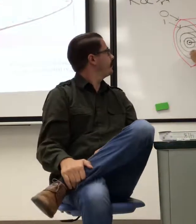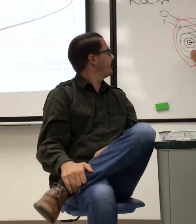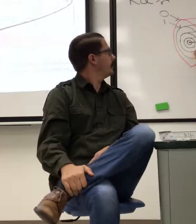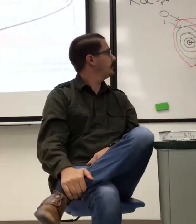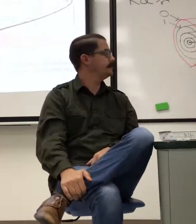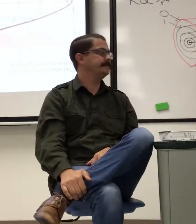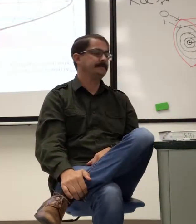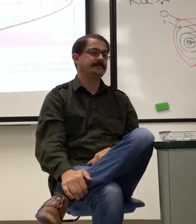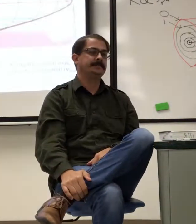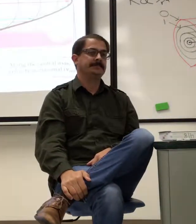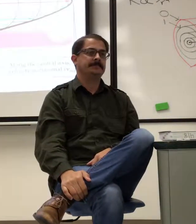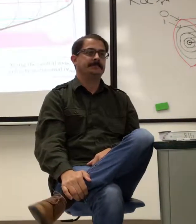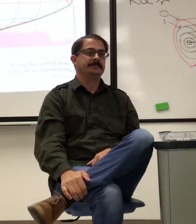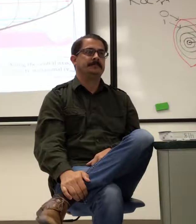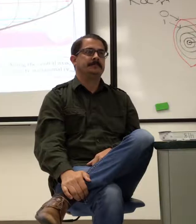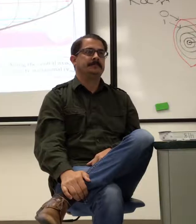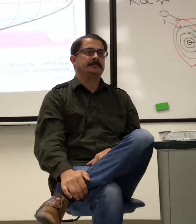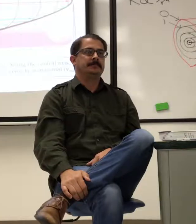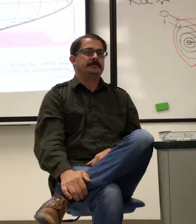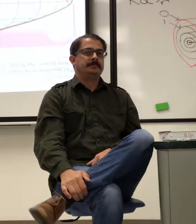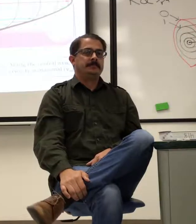smooth,